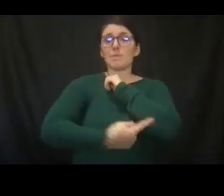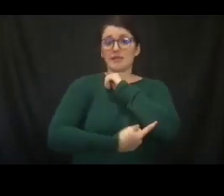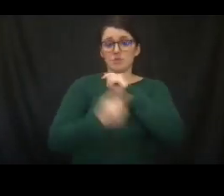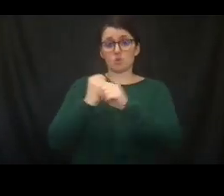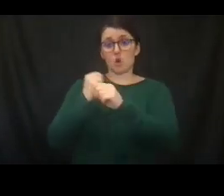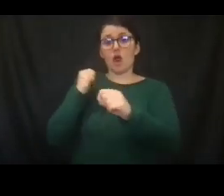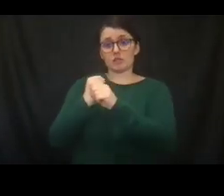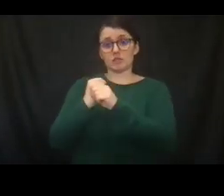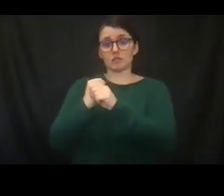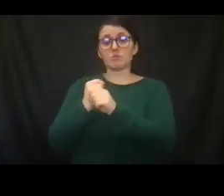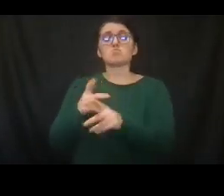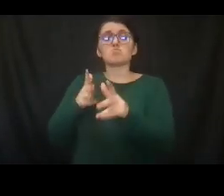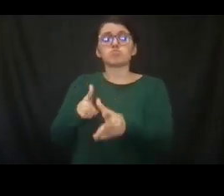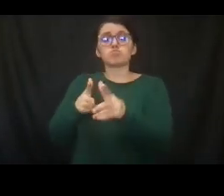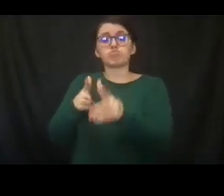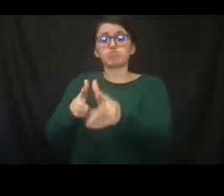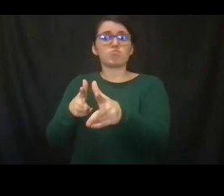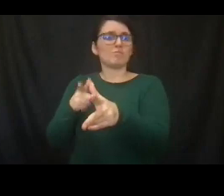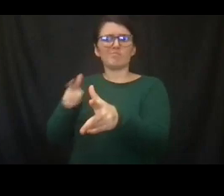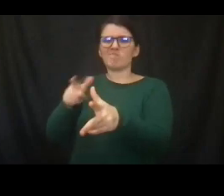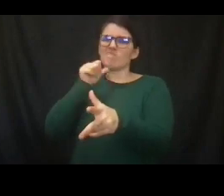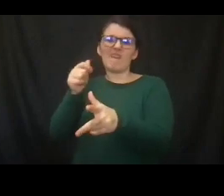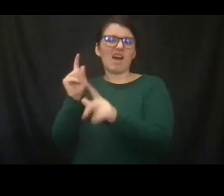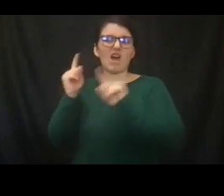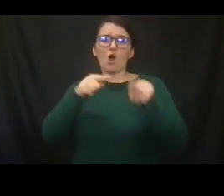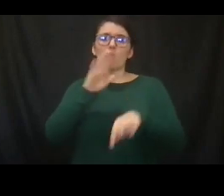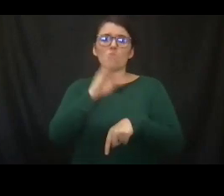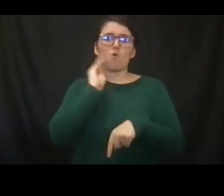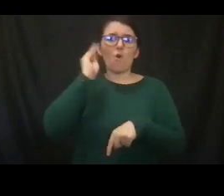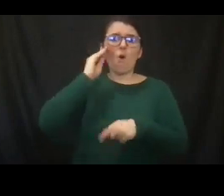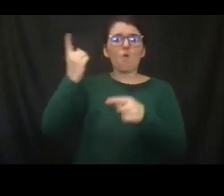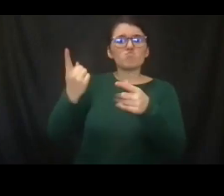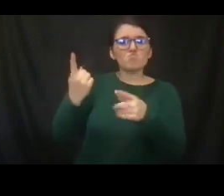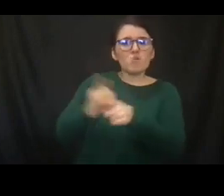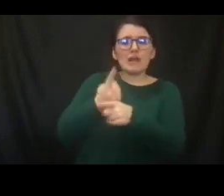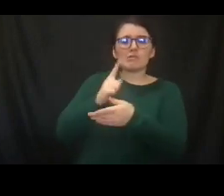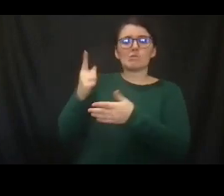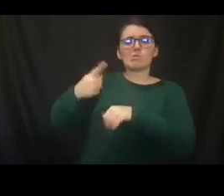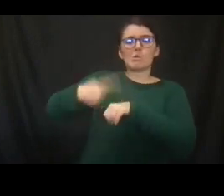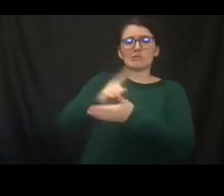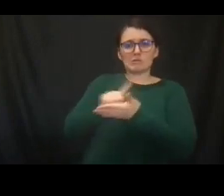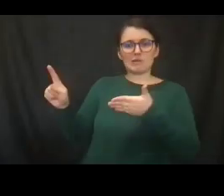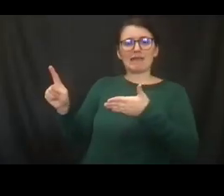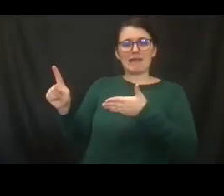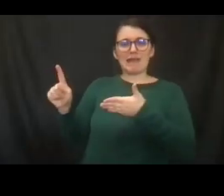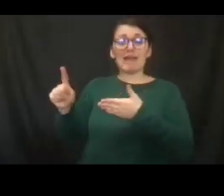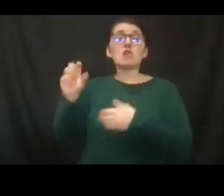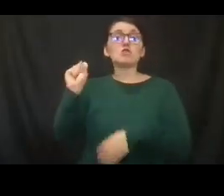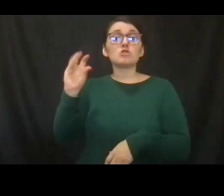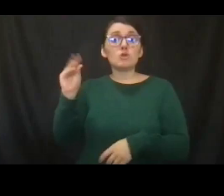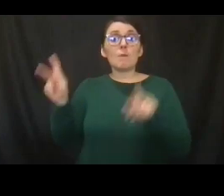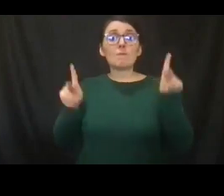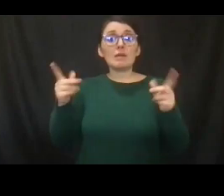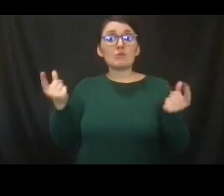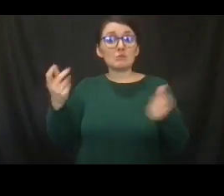or their business regularly, once a week, once every 2 weeks. And so they can bring their garbage here to